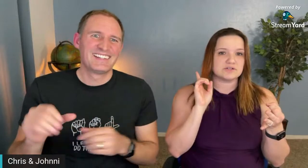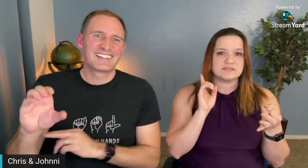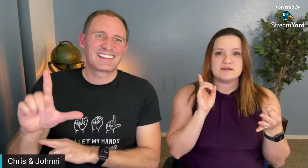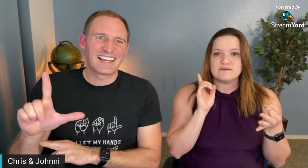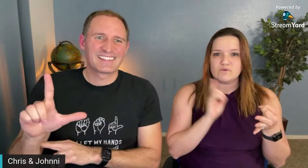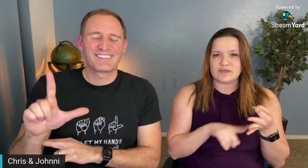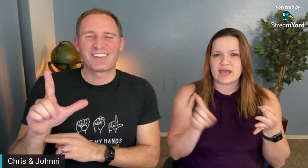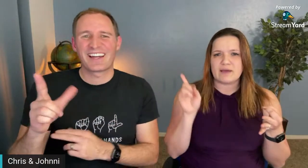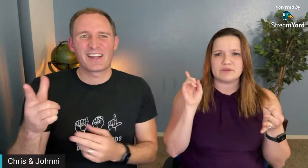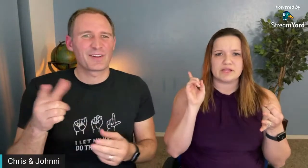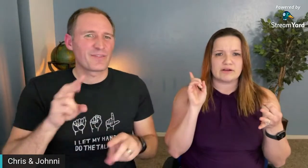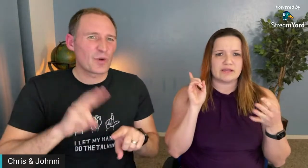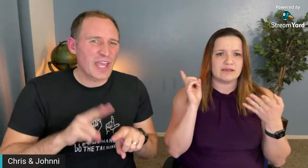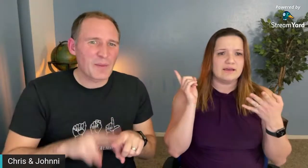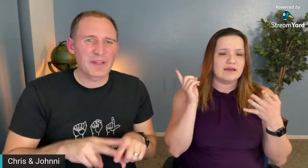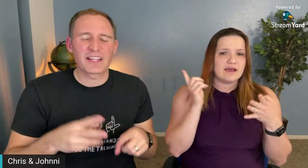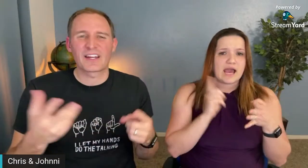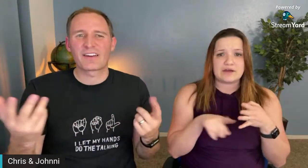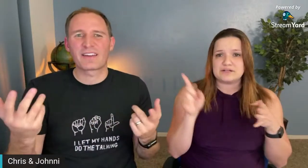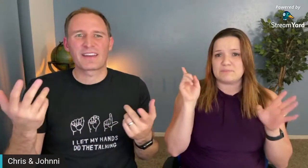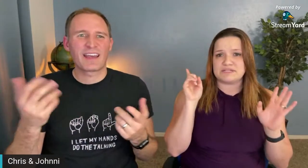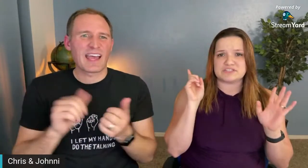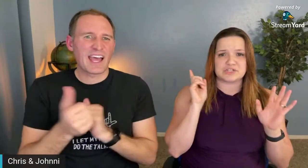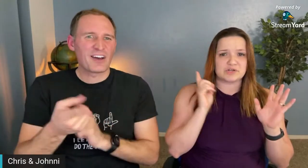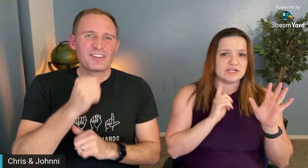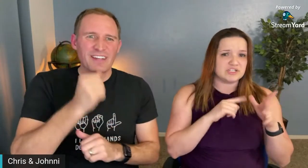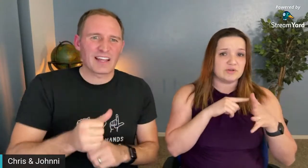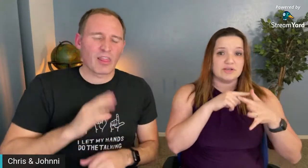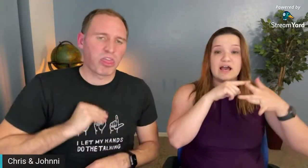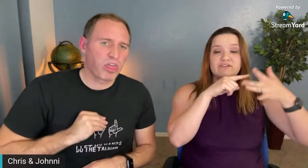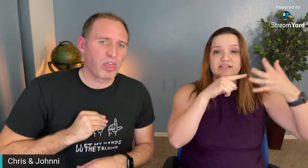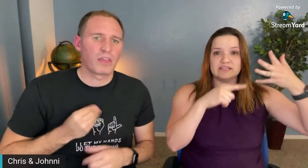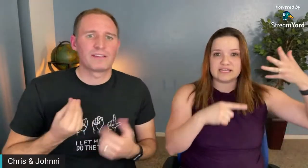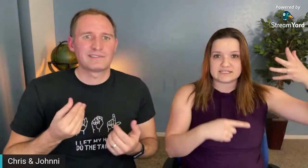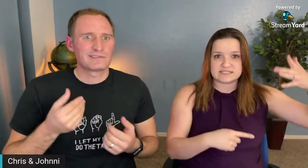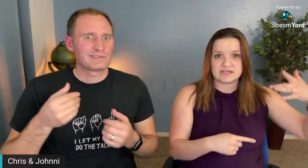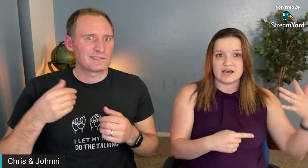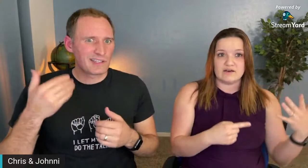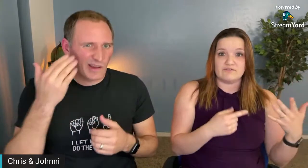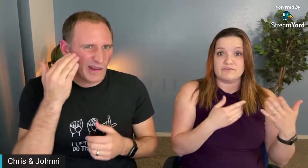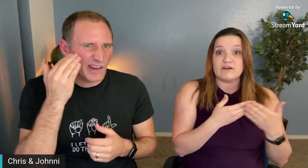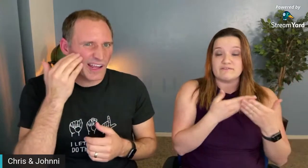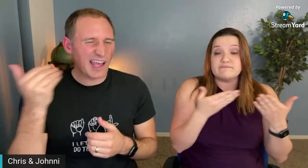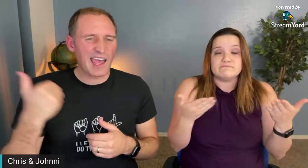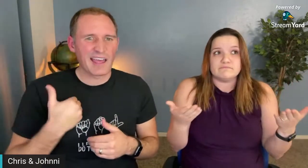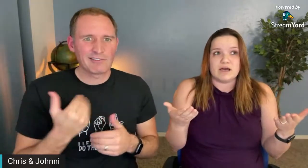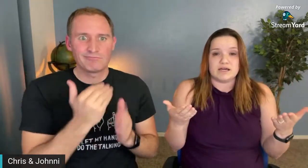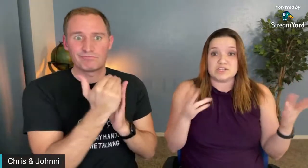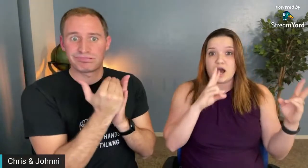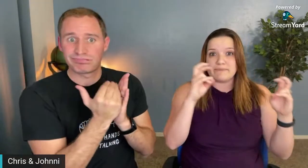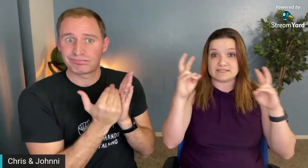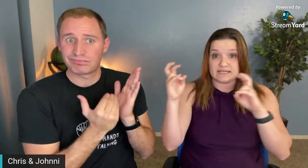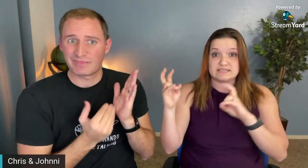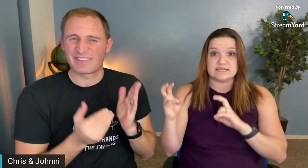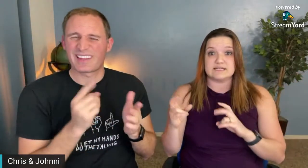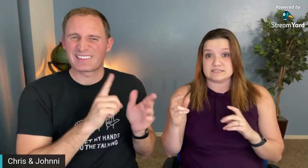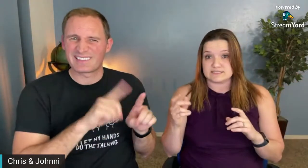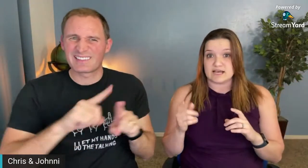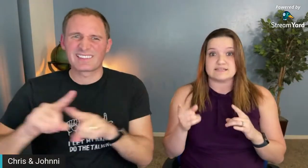classifiers, vocabulary, how to not be discouraged. He'll have a list of topics that he's going to discuss,